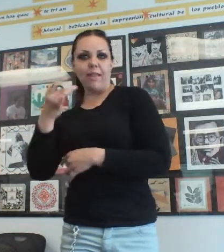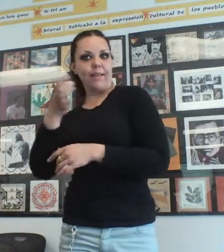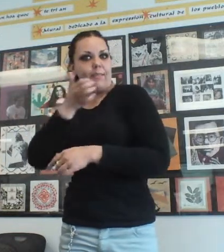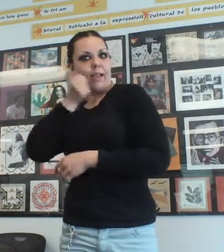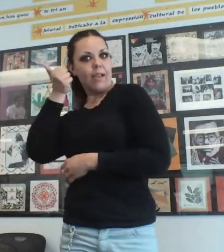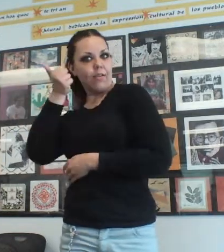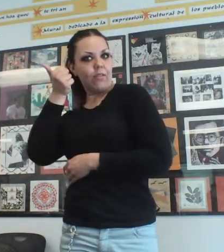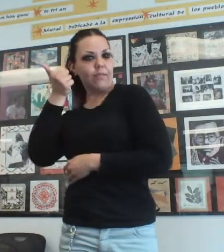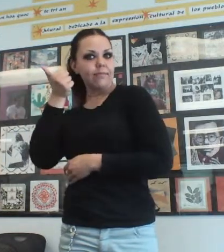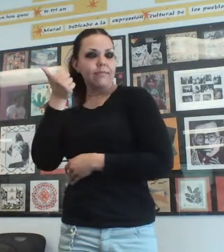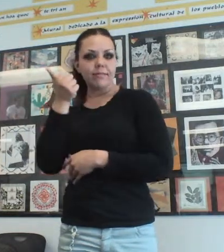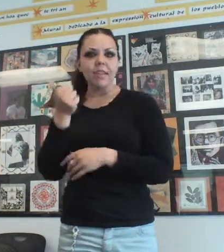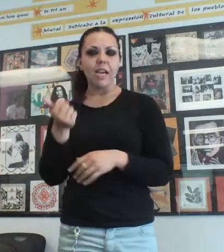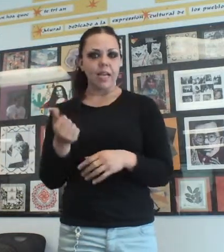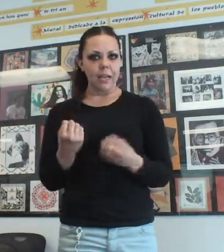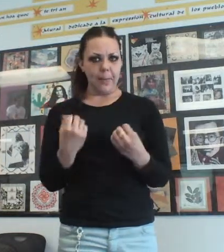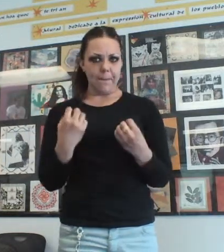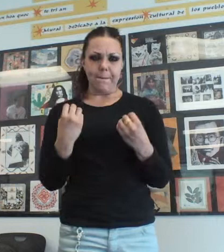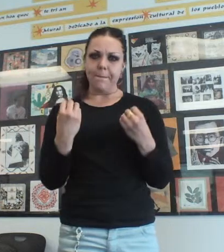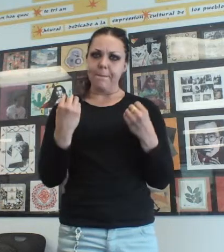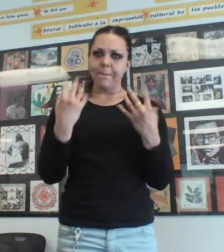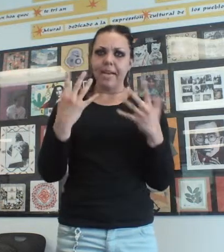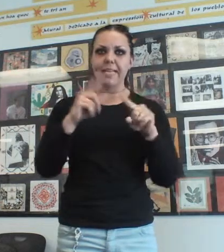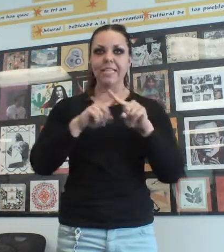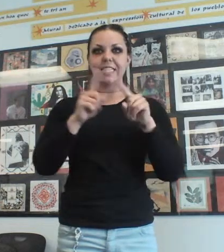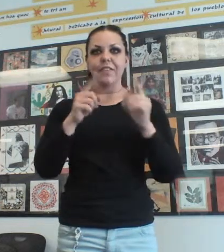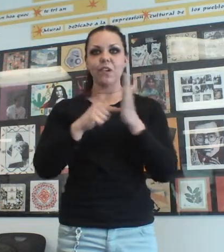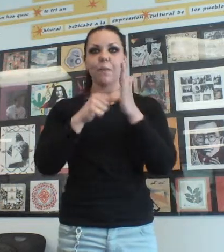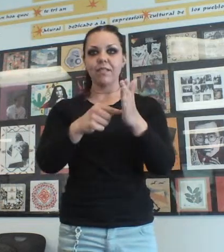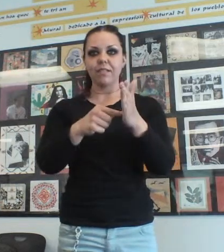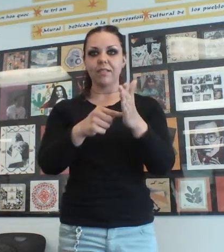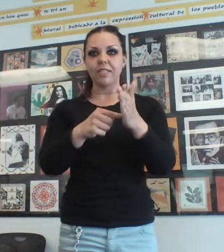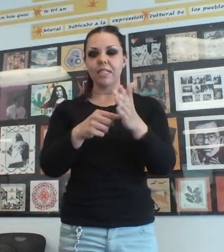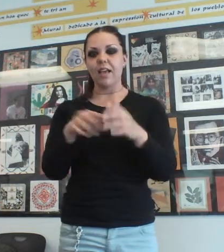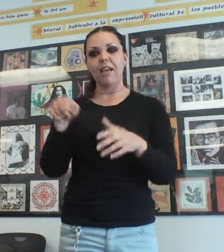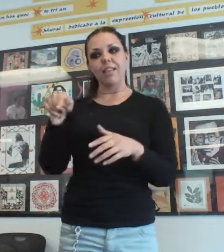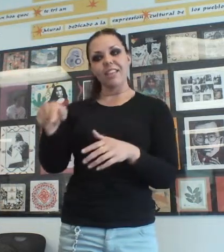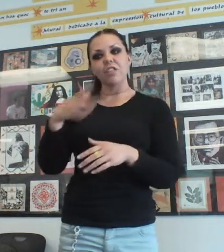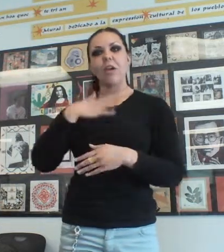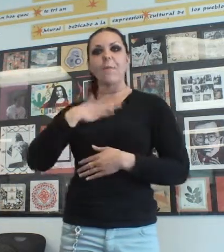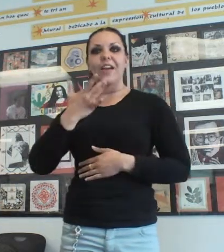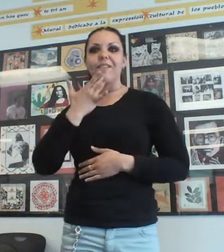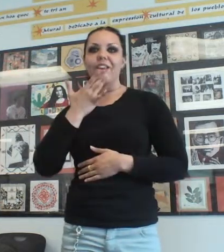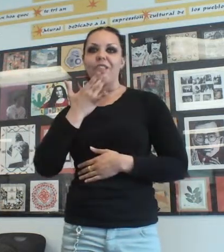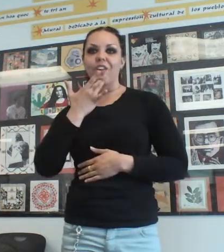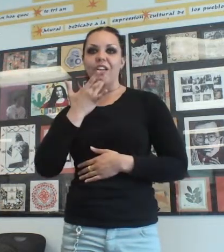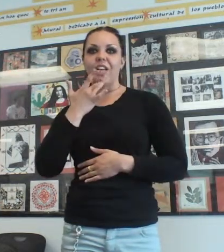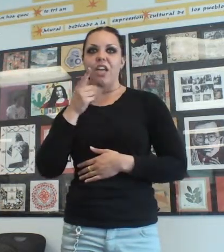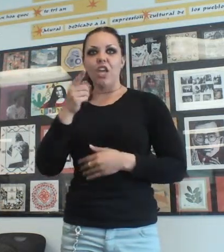models. So this is the one that I like the best. This is one that you have the handout for in front of